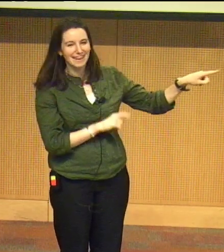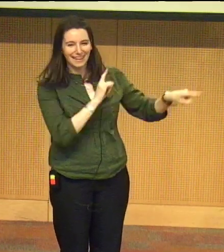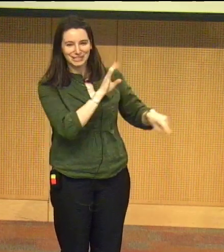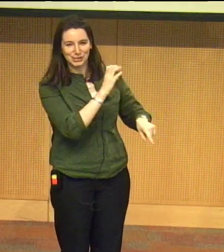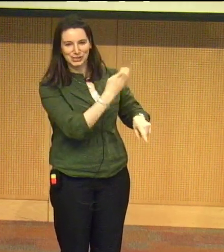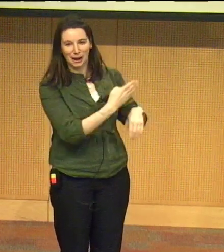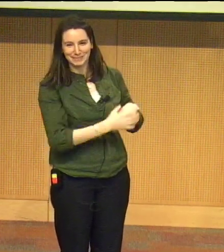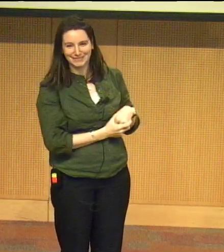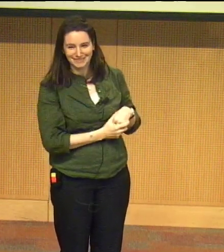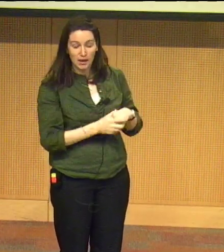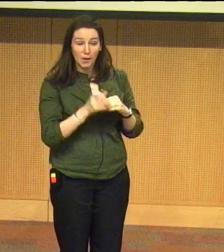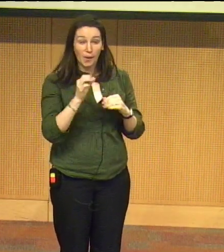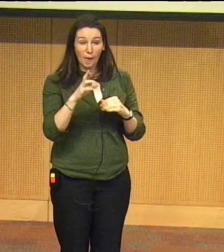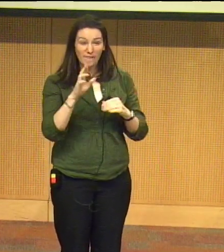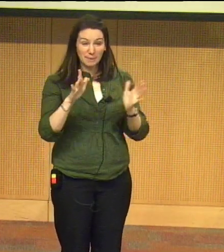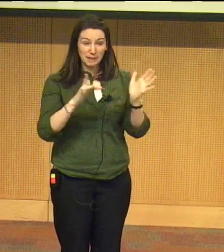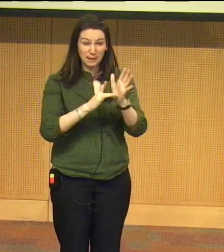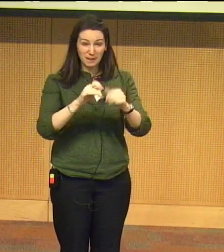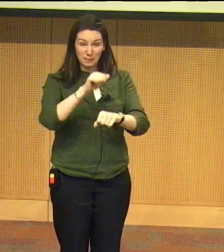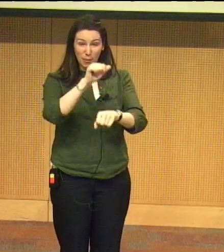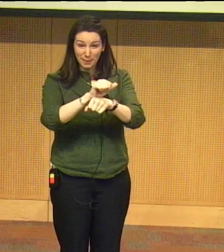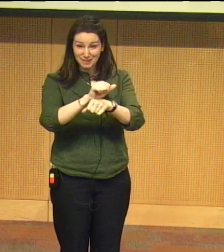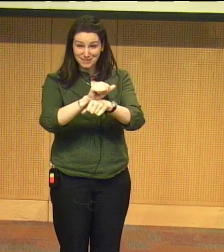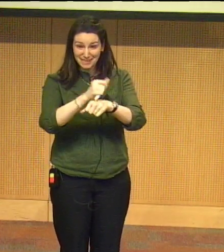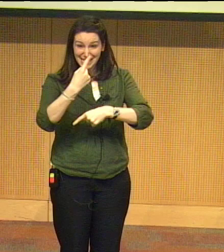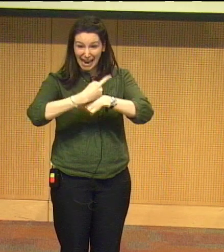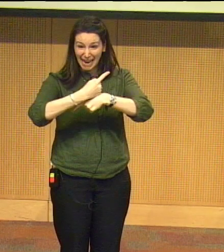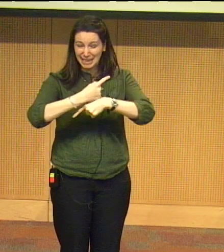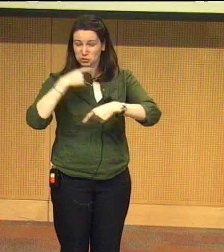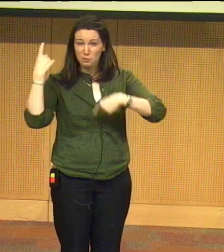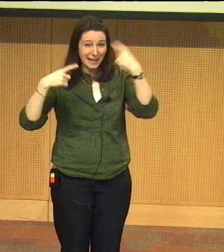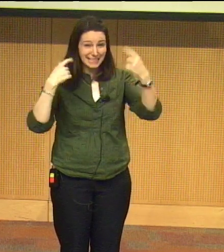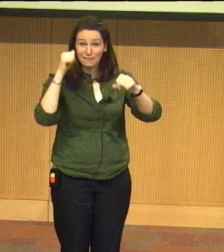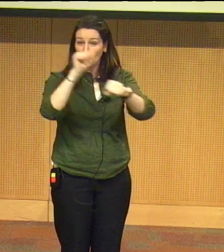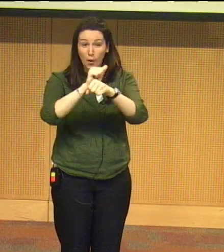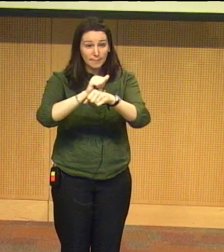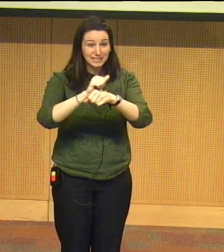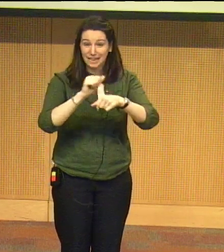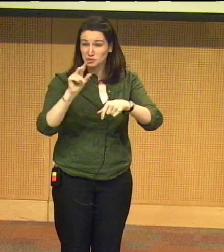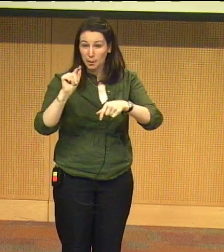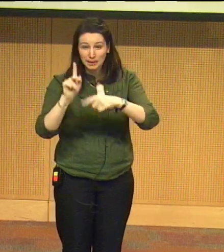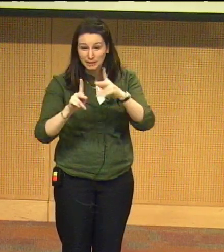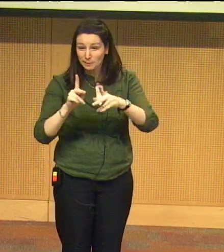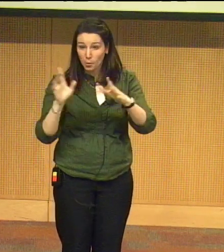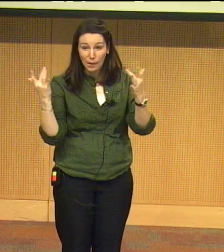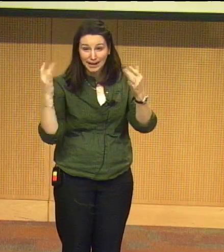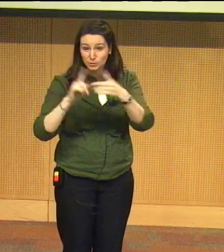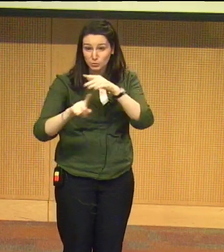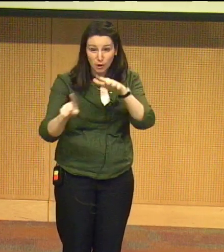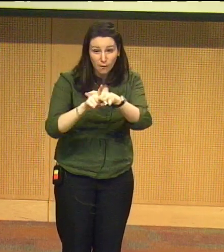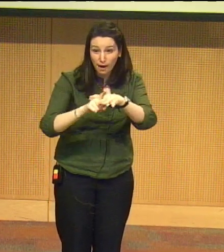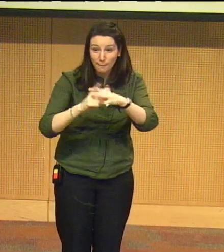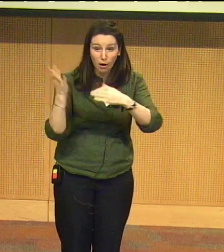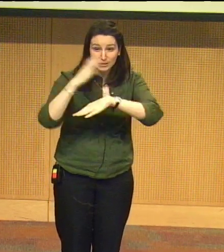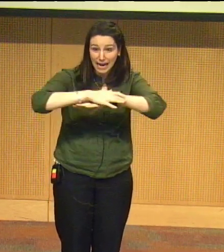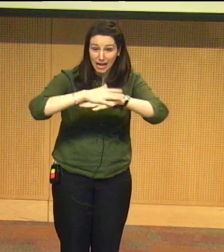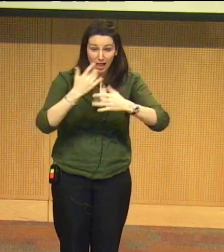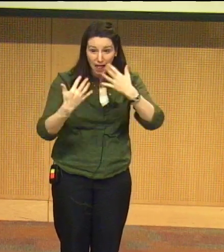That's her job. Or if I'm in the middle of appointments in the day, it's crazy. I have appointments. I have 20 people waiting to show up all day,